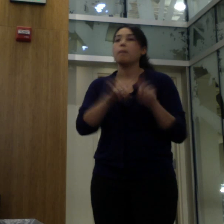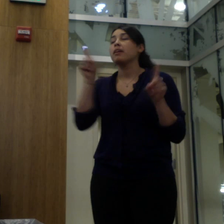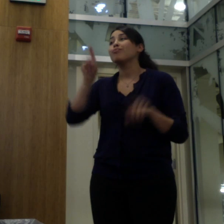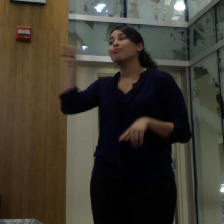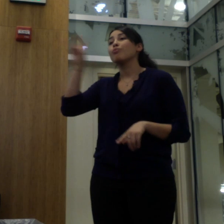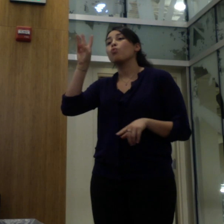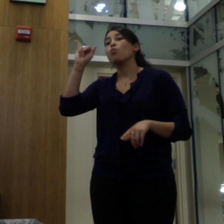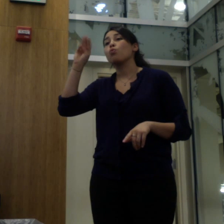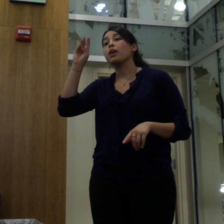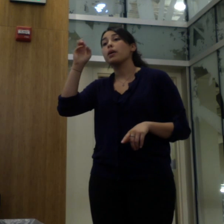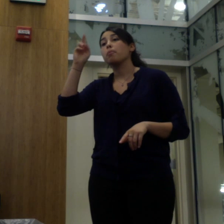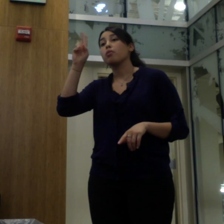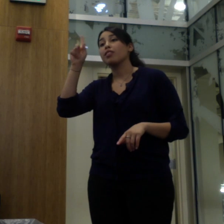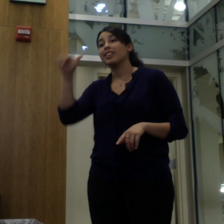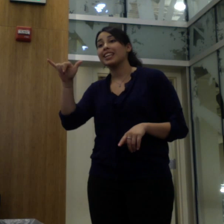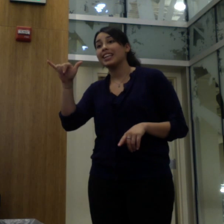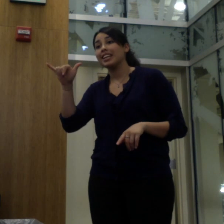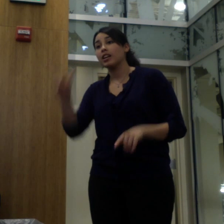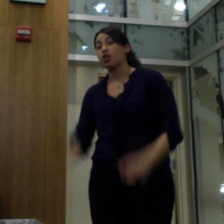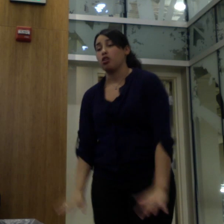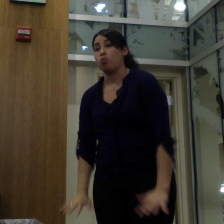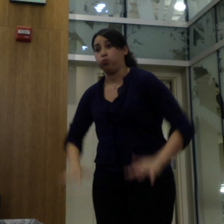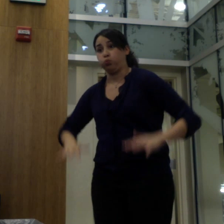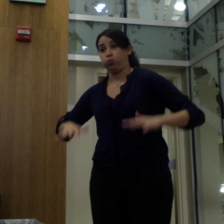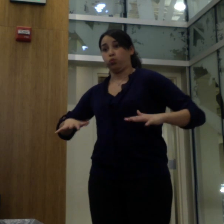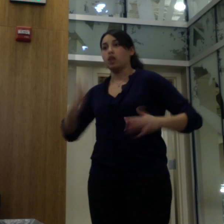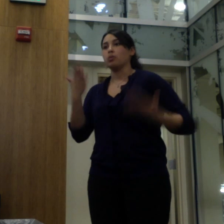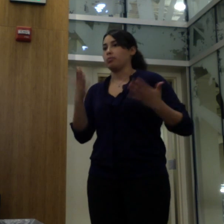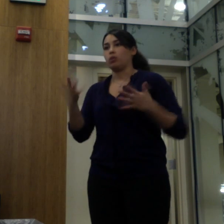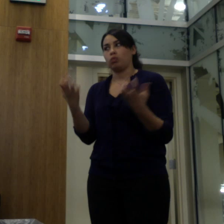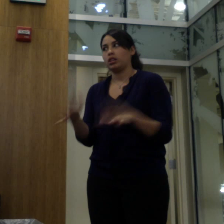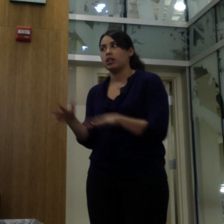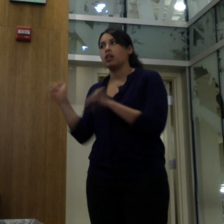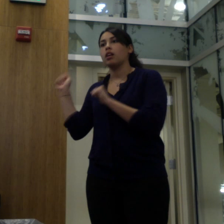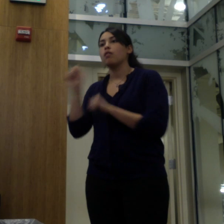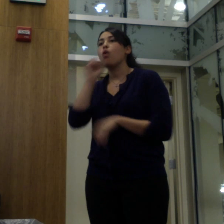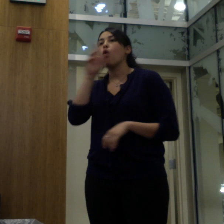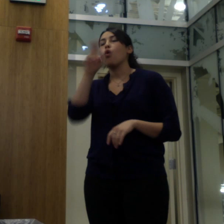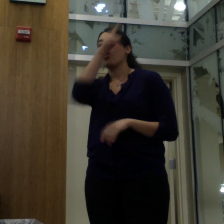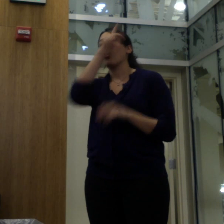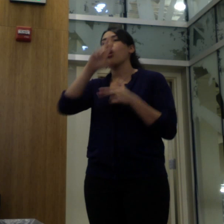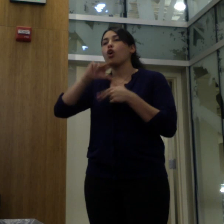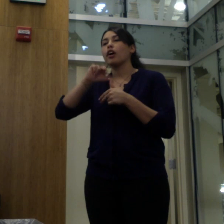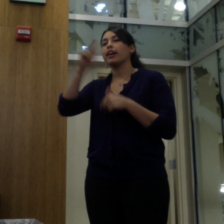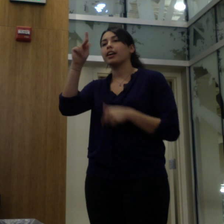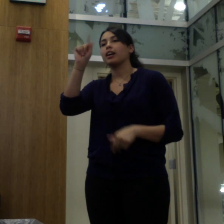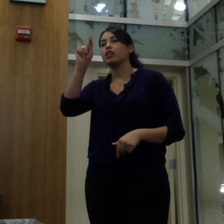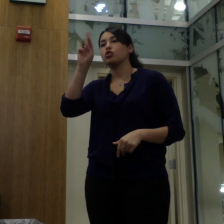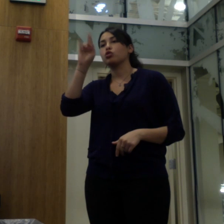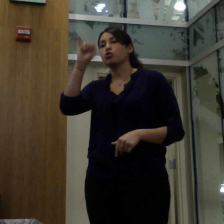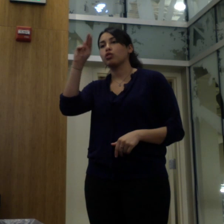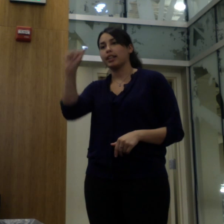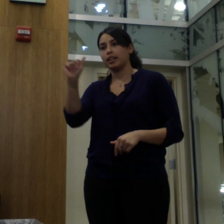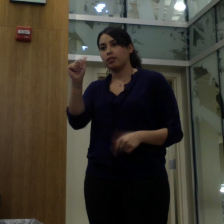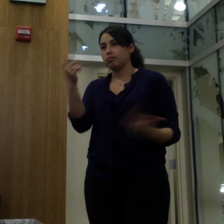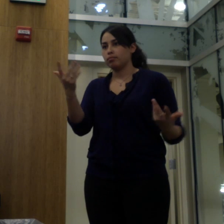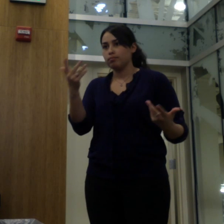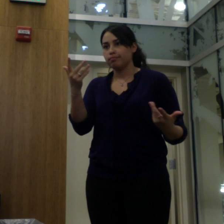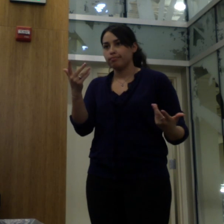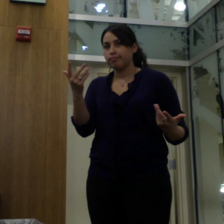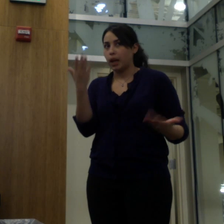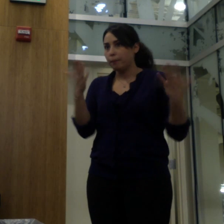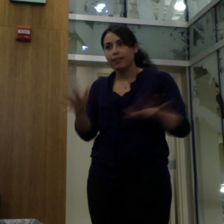you may want to just get out of town. Or like what happened with Katrina, you may want to just get out of